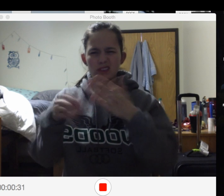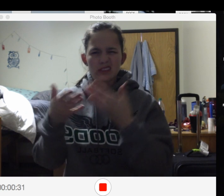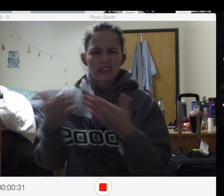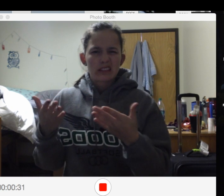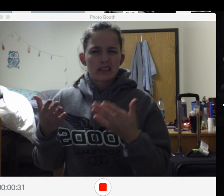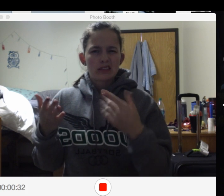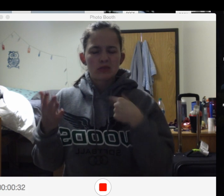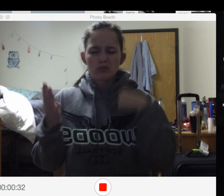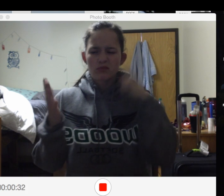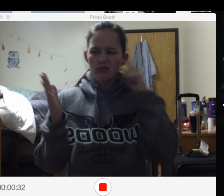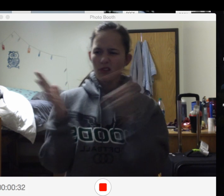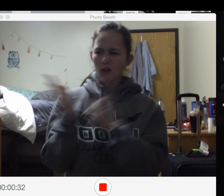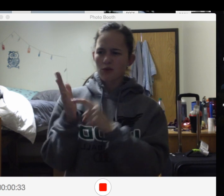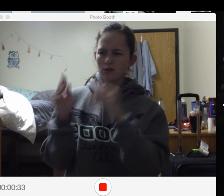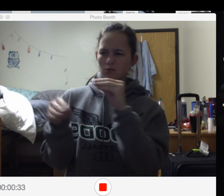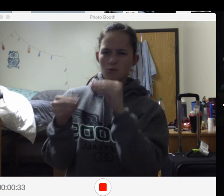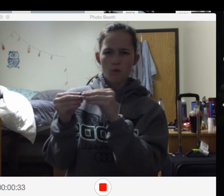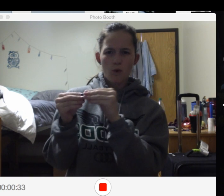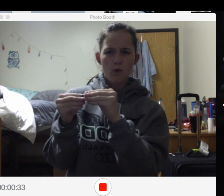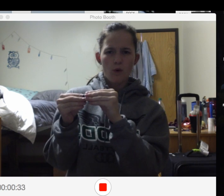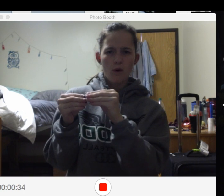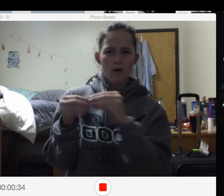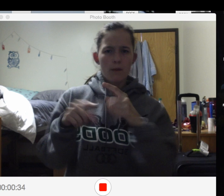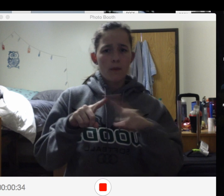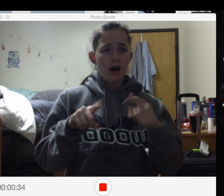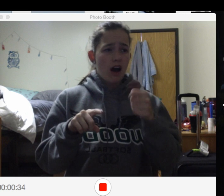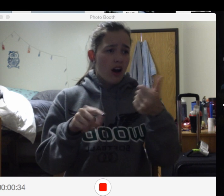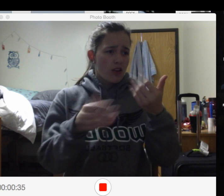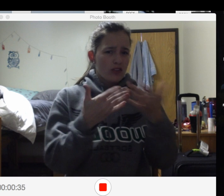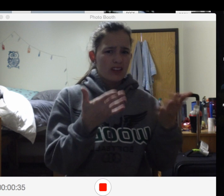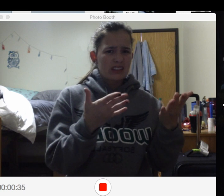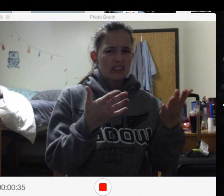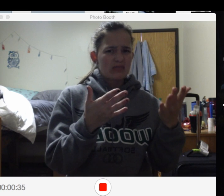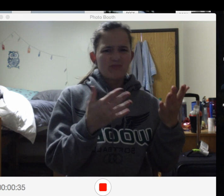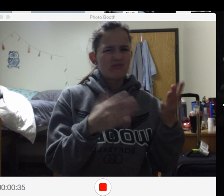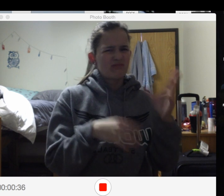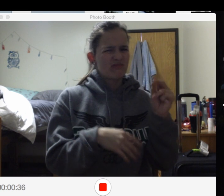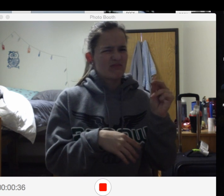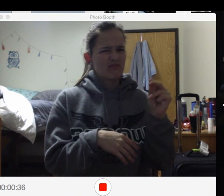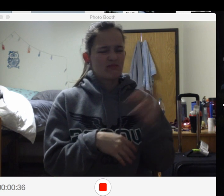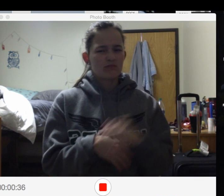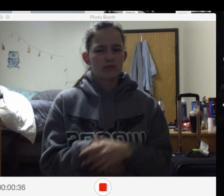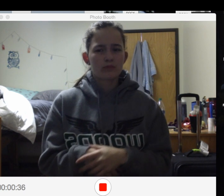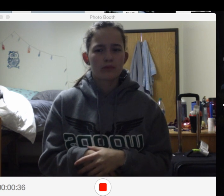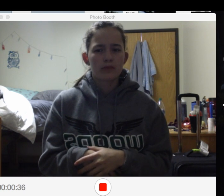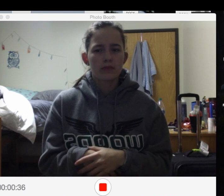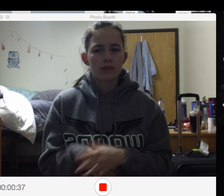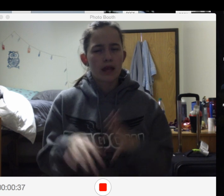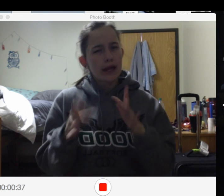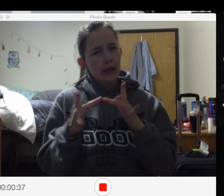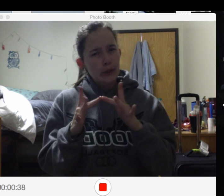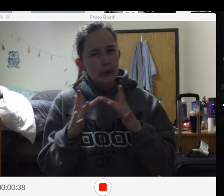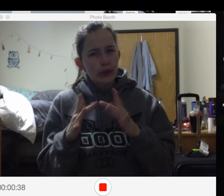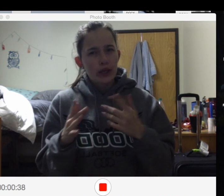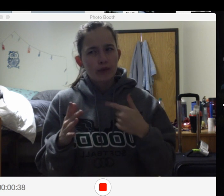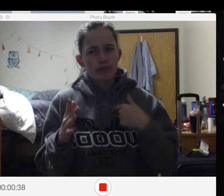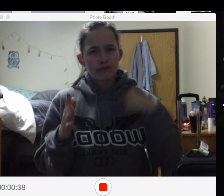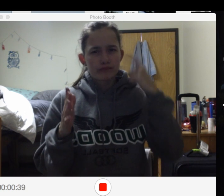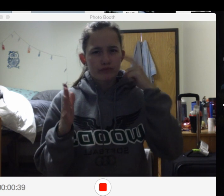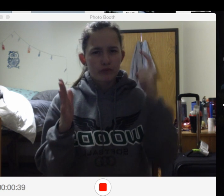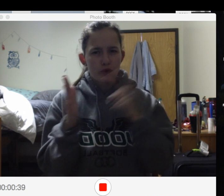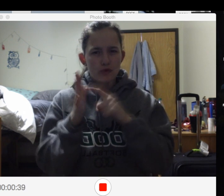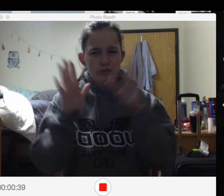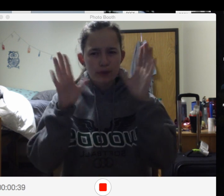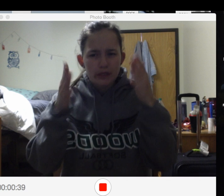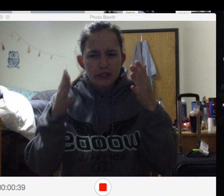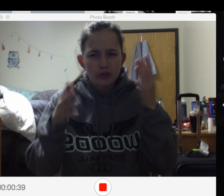interests right now than people dying in Africa. And I want to talk about what a web based on that idea of relevance